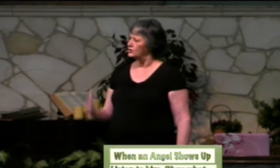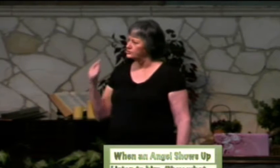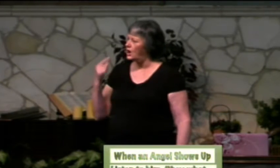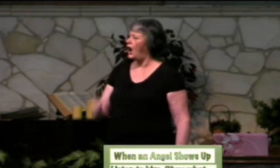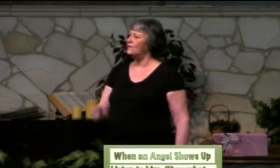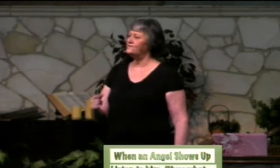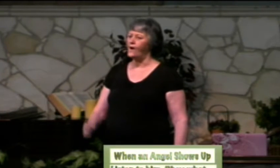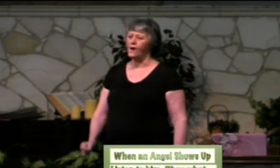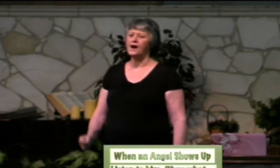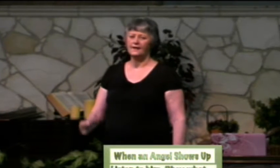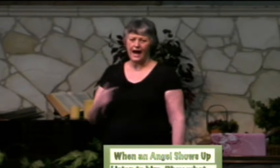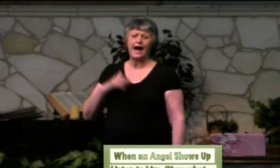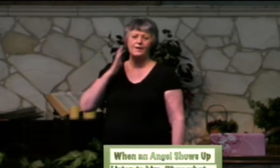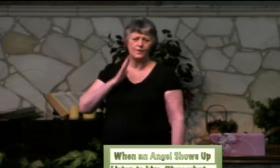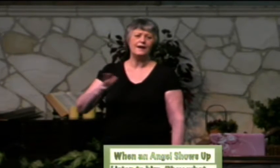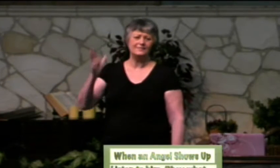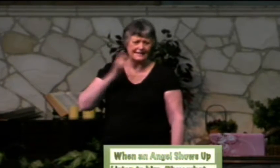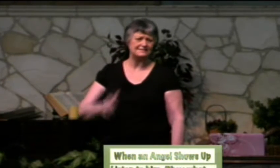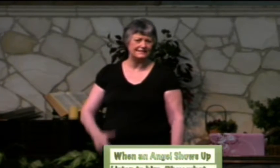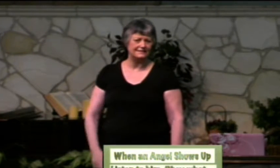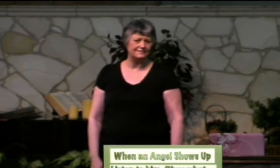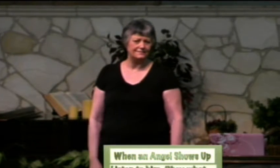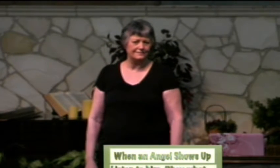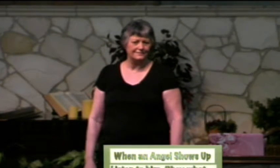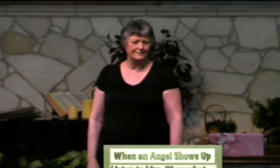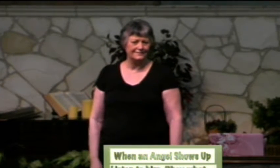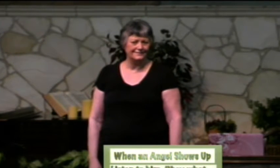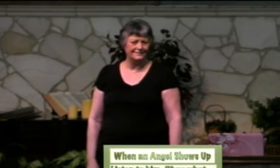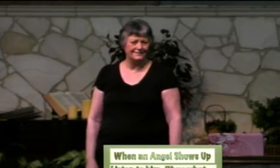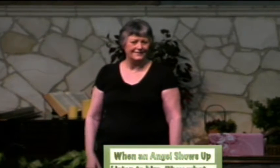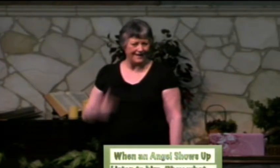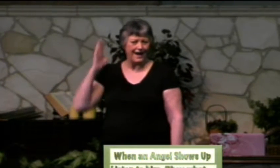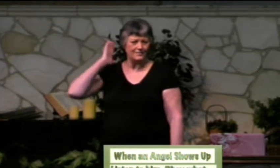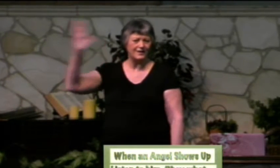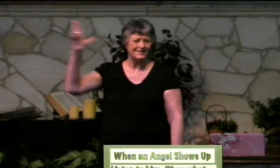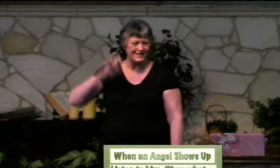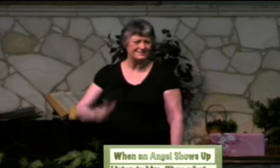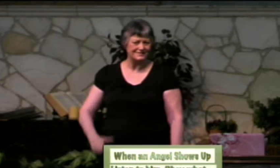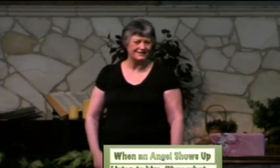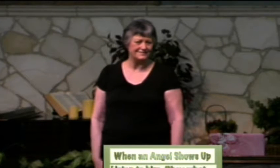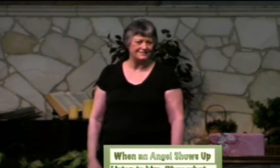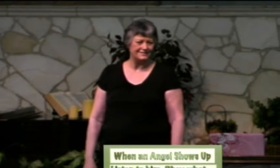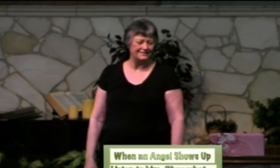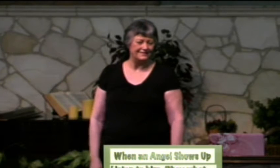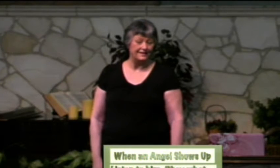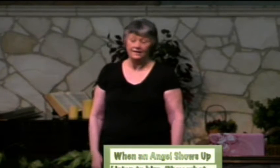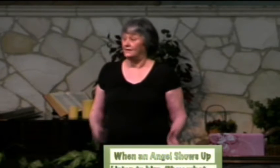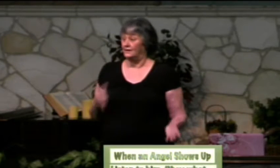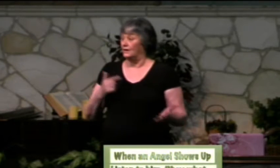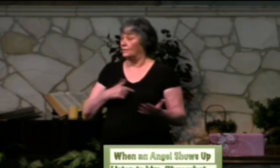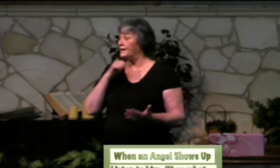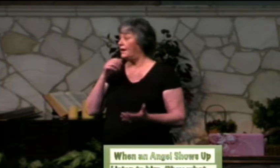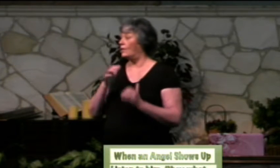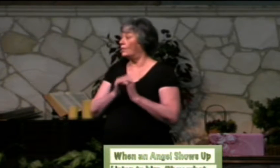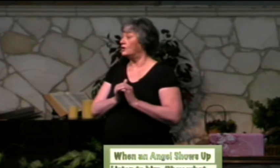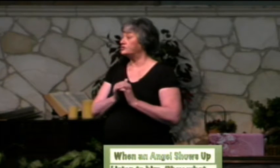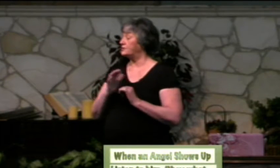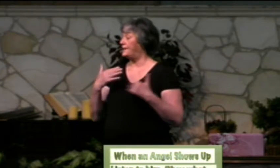go for it. I will listen. I will listen. We don't worship